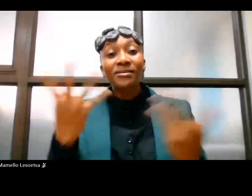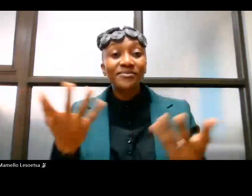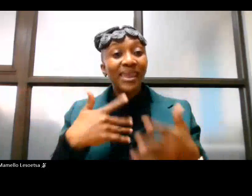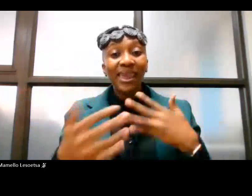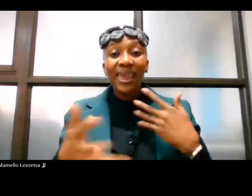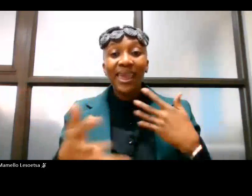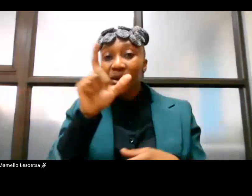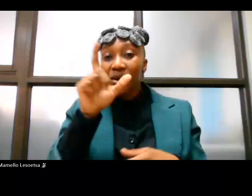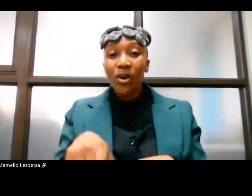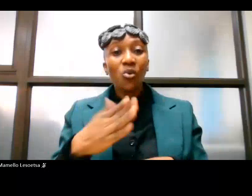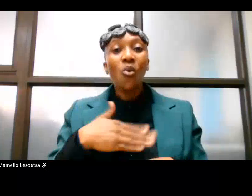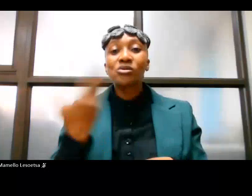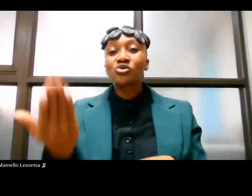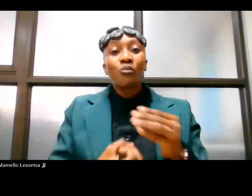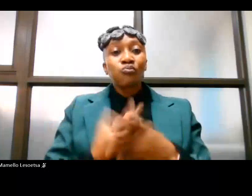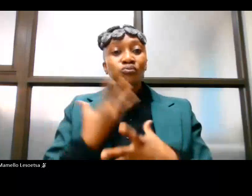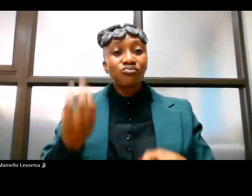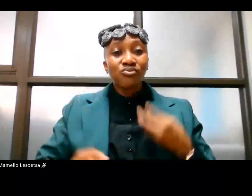to